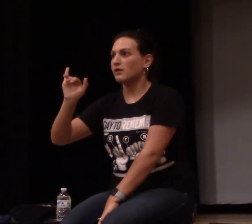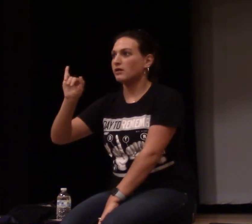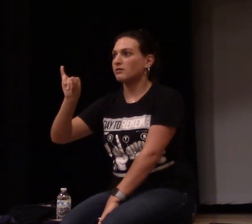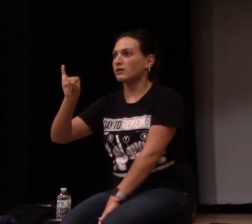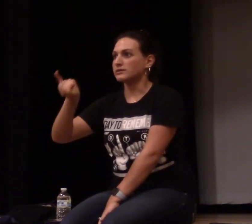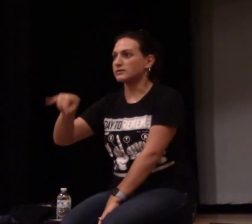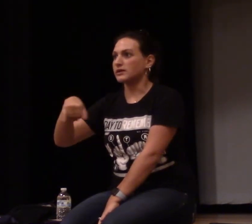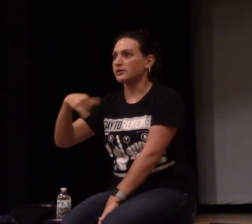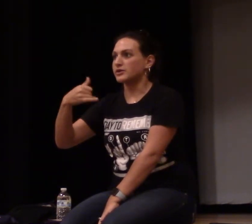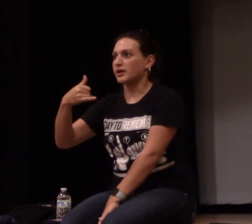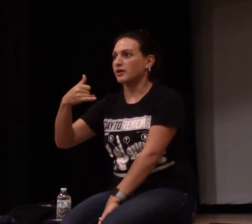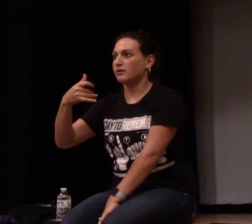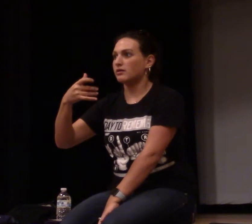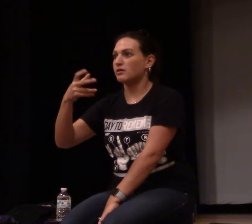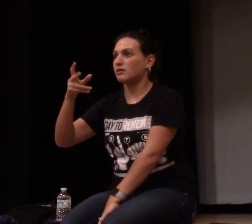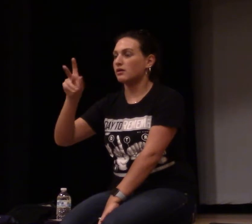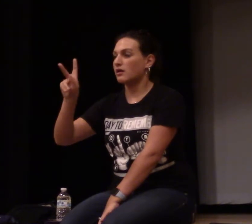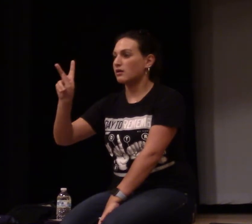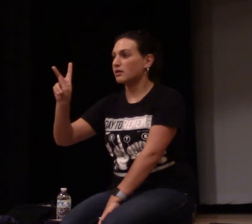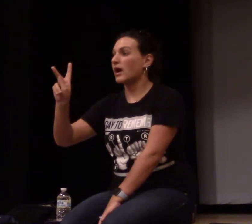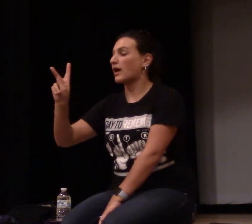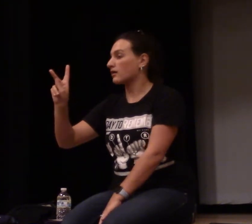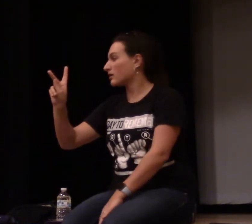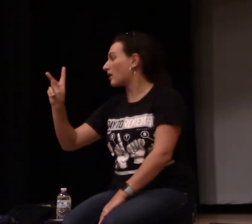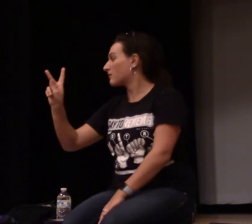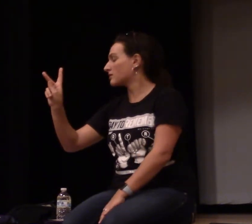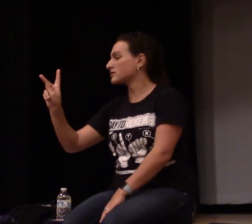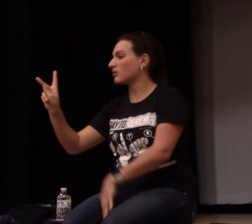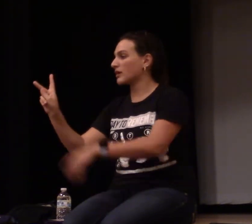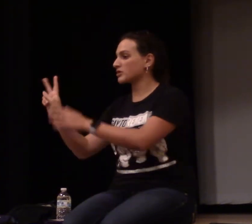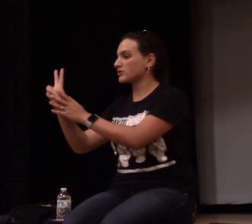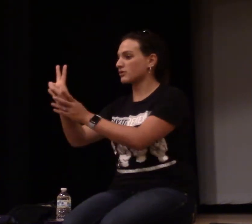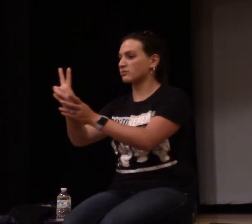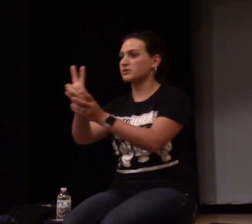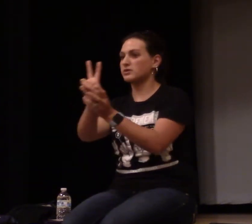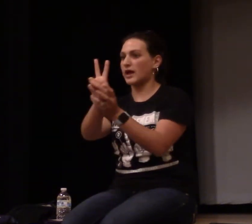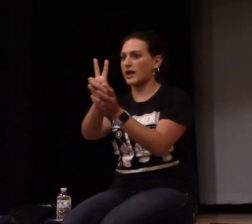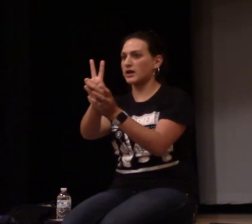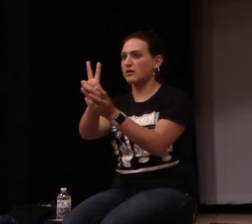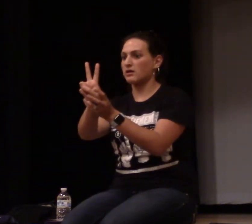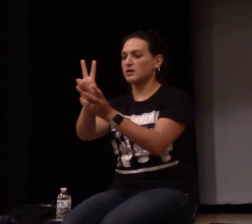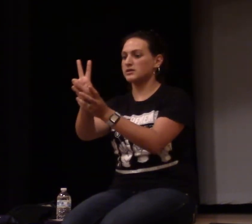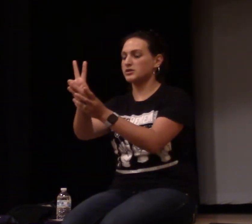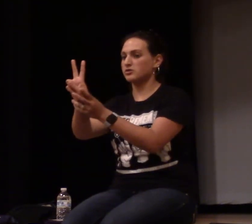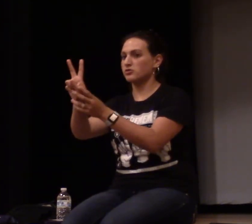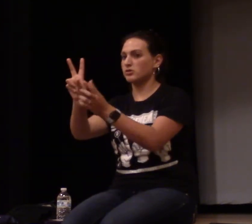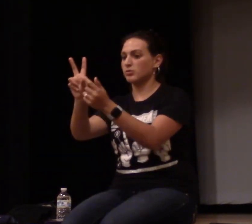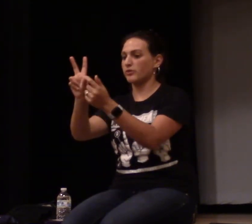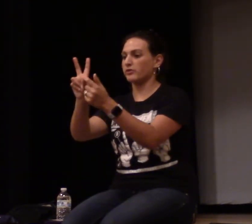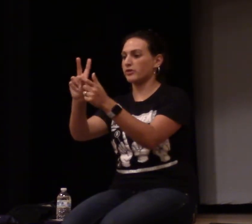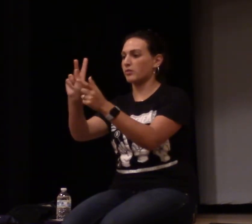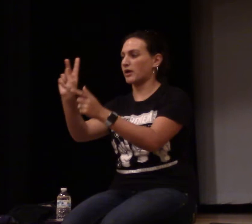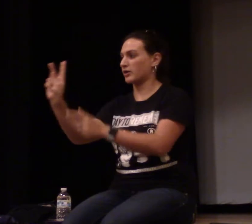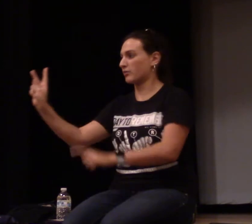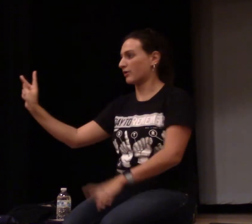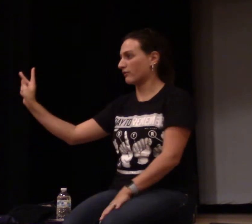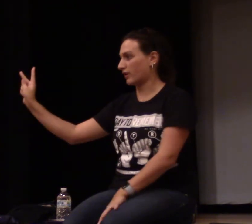What else is there? J. And K. And K, yeah. So make sure, so K is a 2, but with your thumb on your middle finger